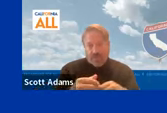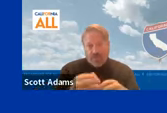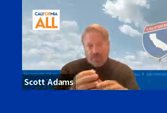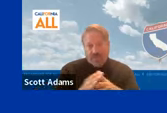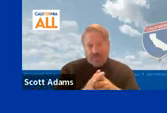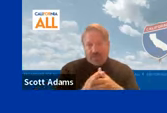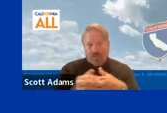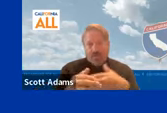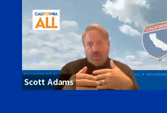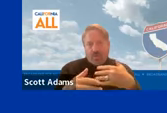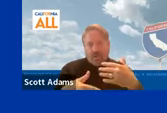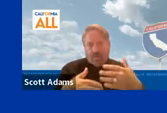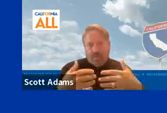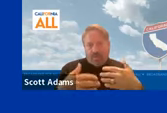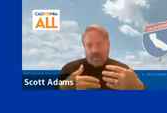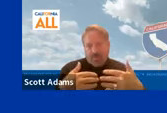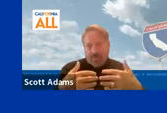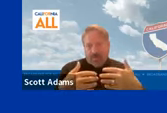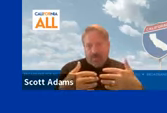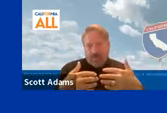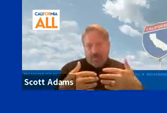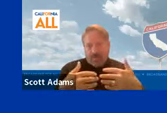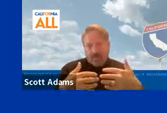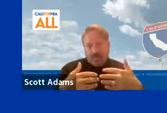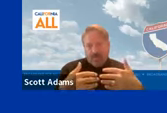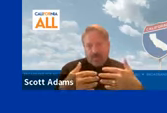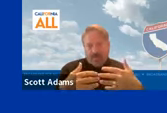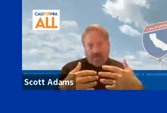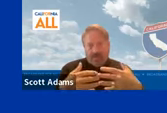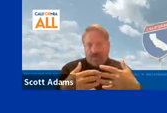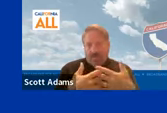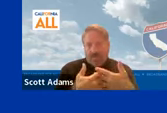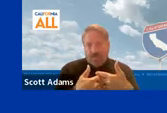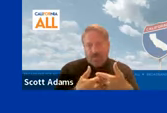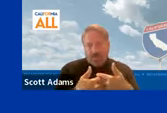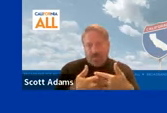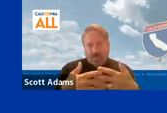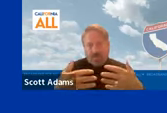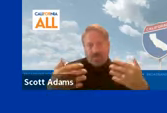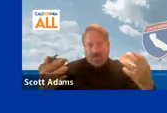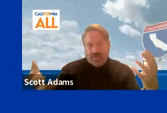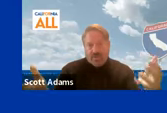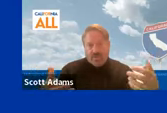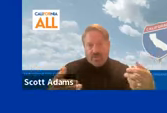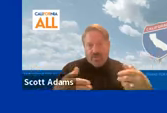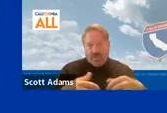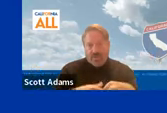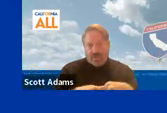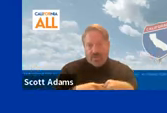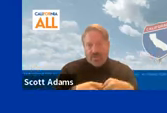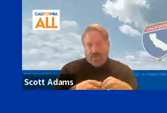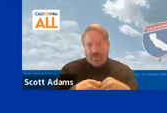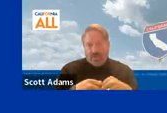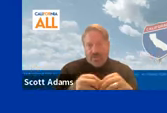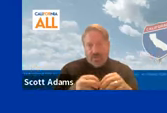and Computers. So a lot of that's been done. You know, California Emerging Technology Fund and their many